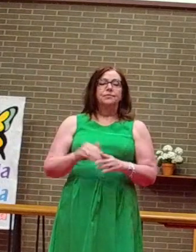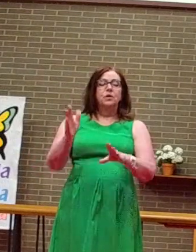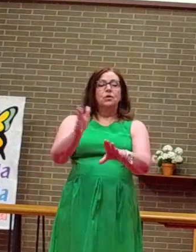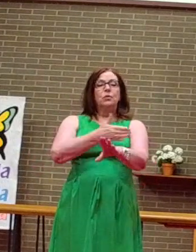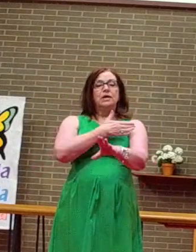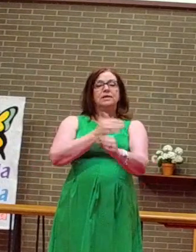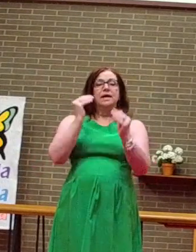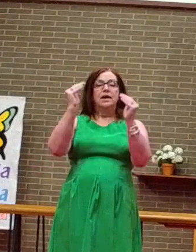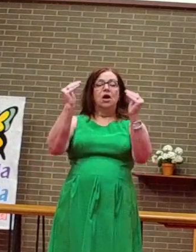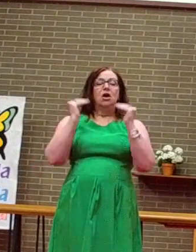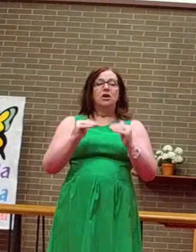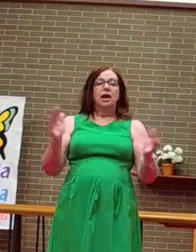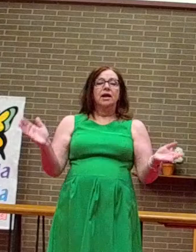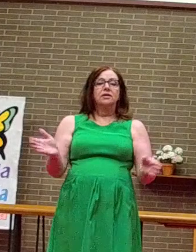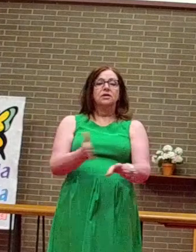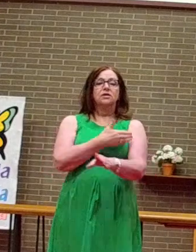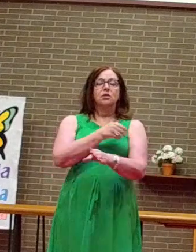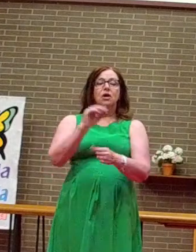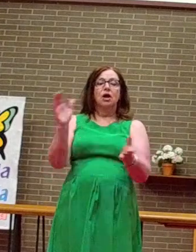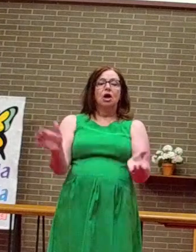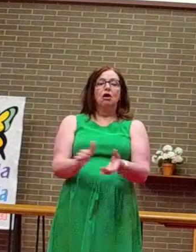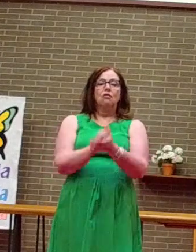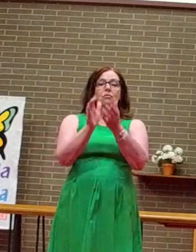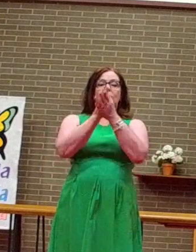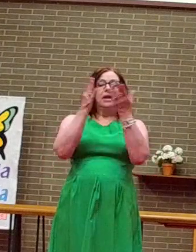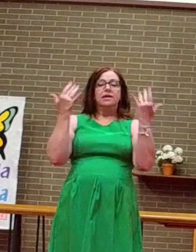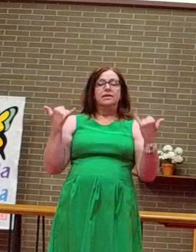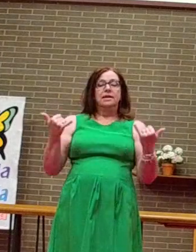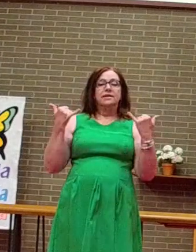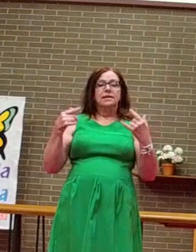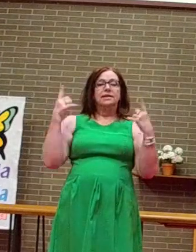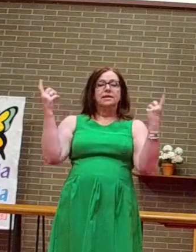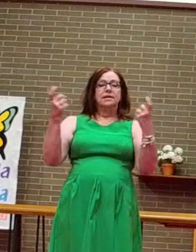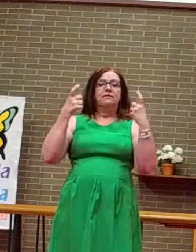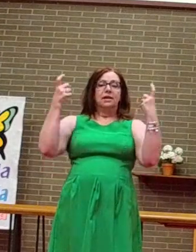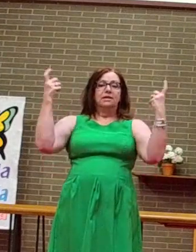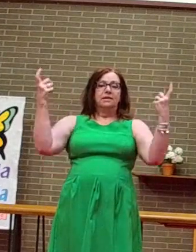our hymn of praise. This is the feast.